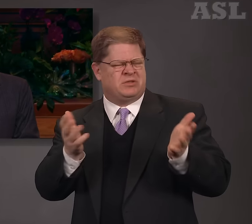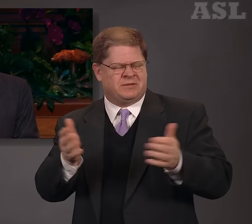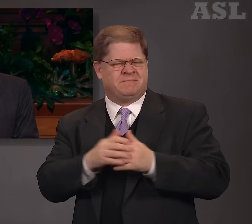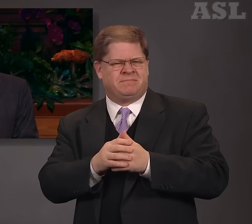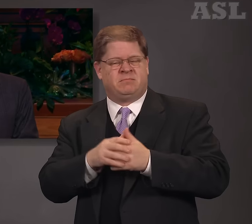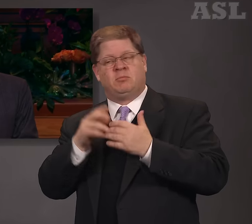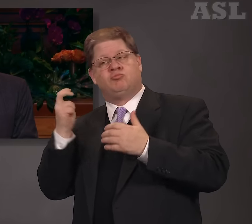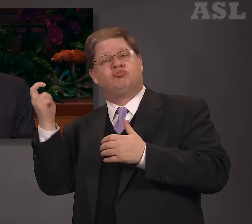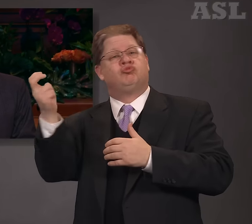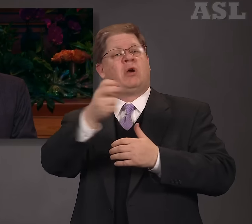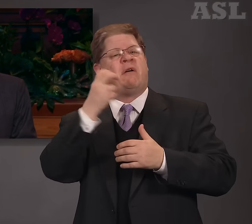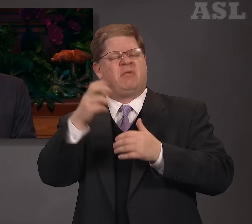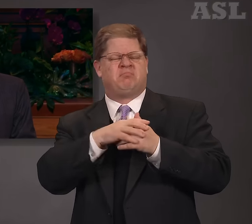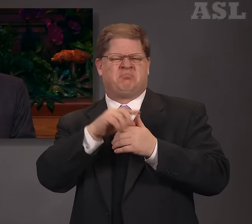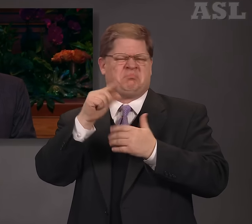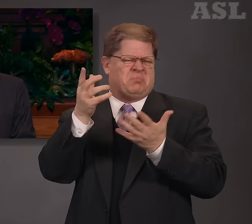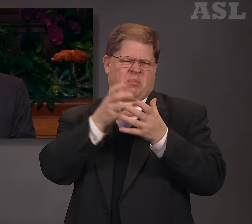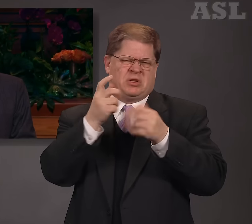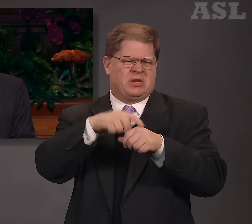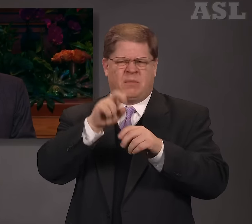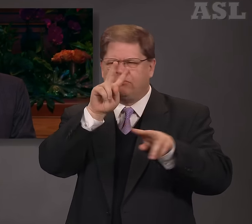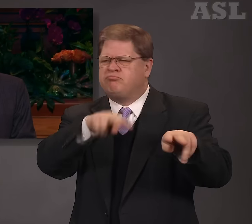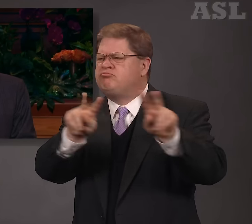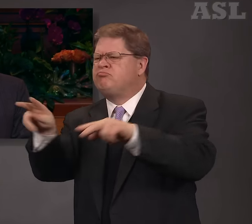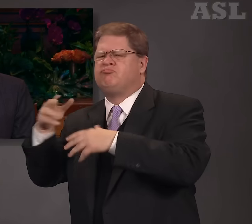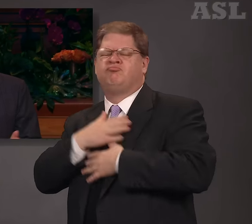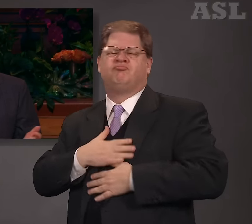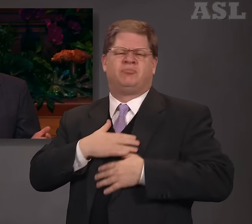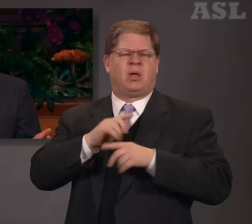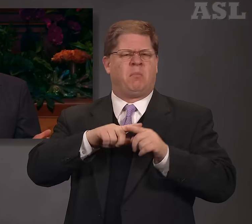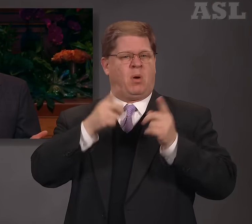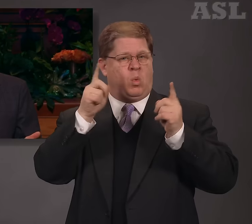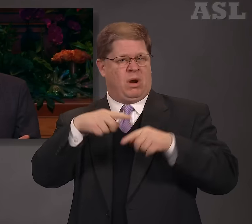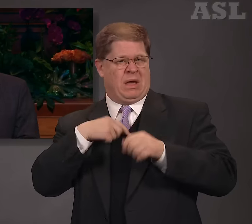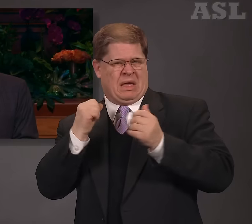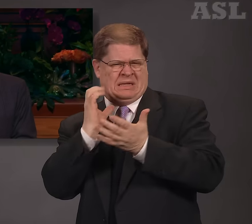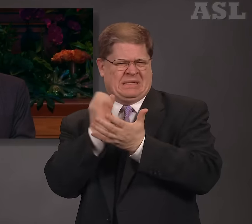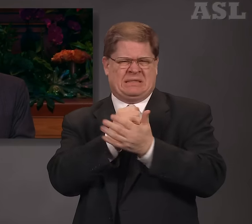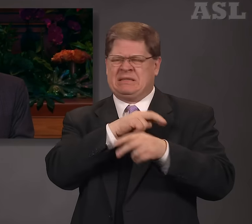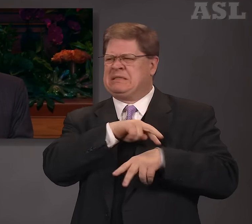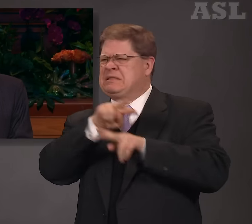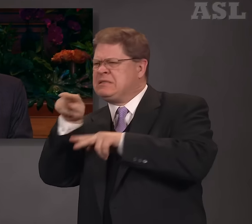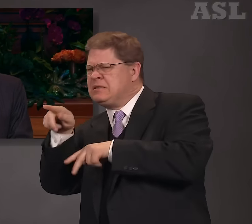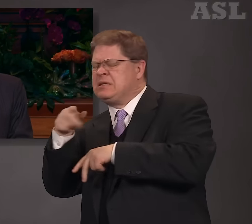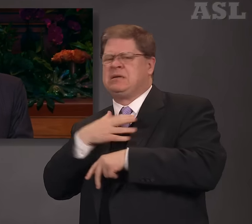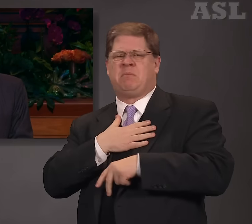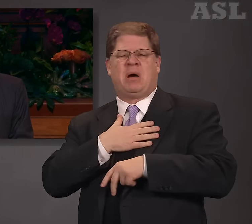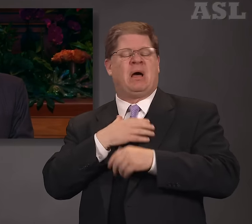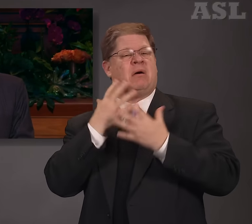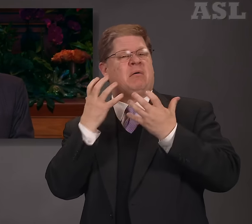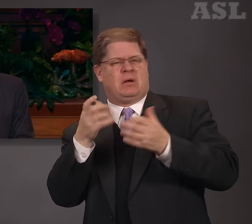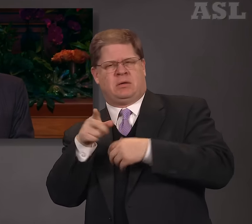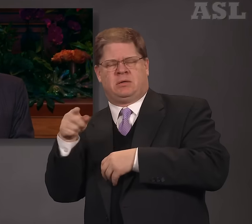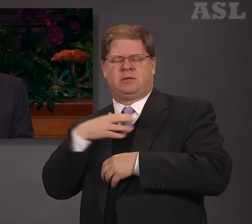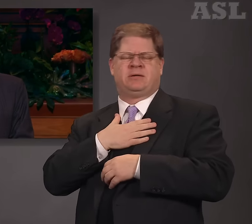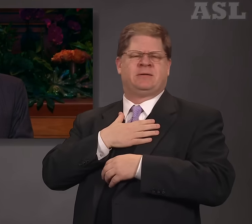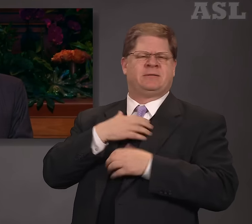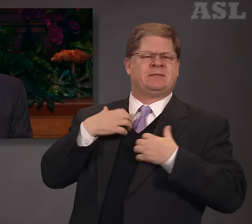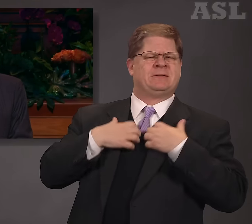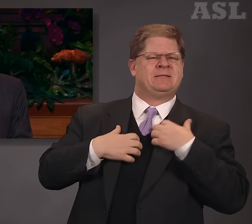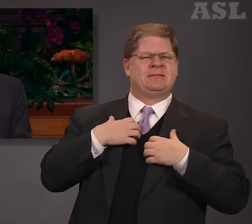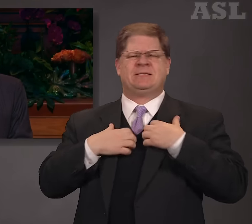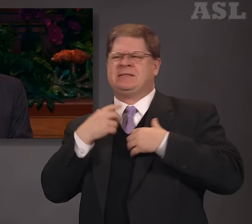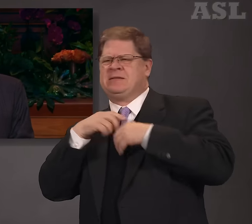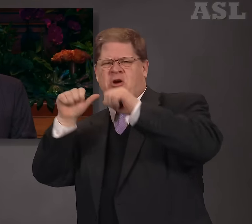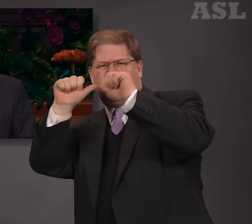there is little time for sightseeing. However, when possible, I spend a few moments in a particular passion. I have an interest in